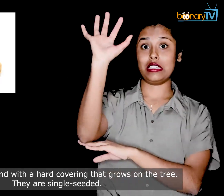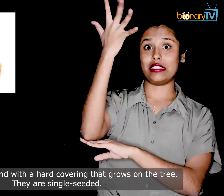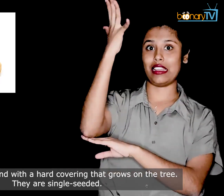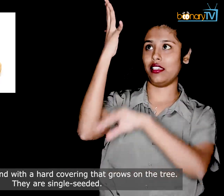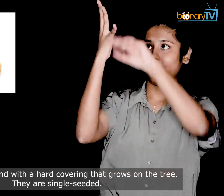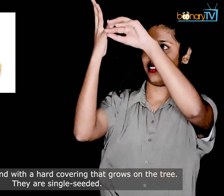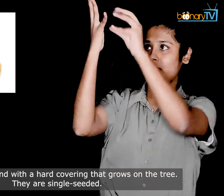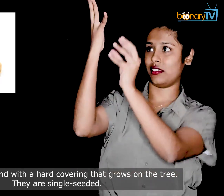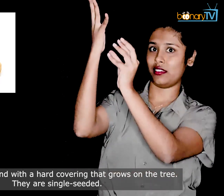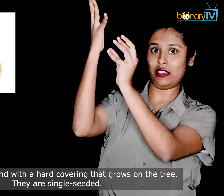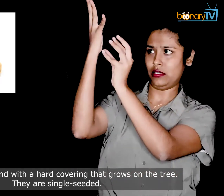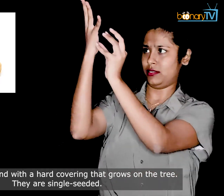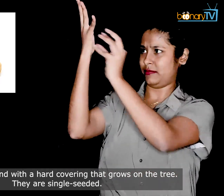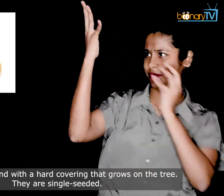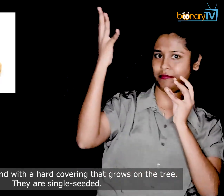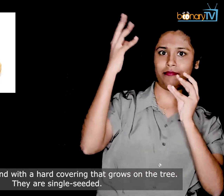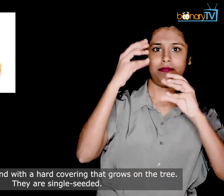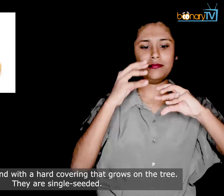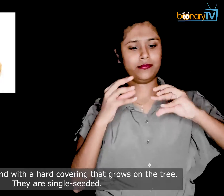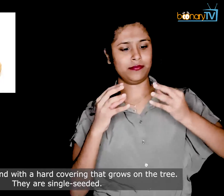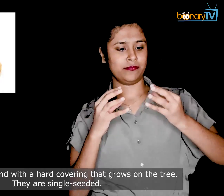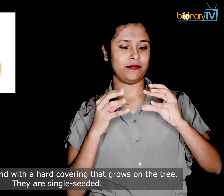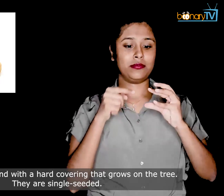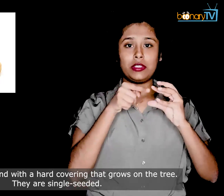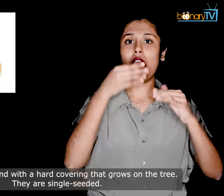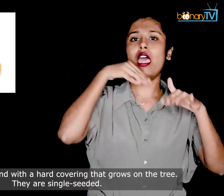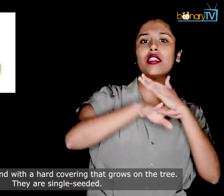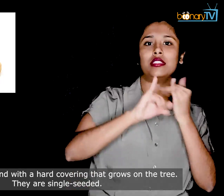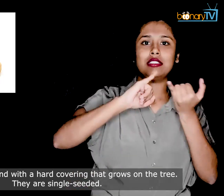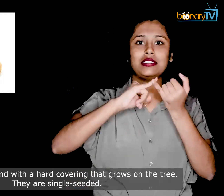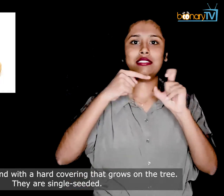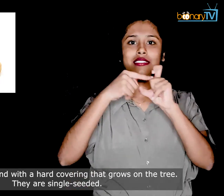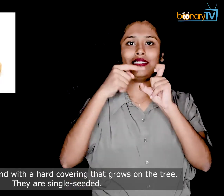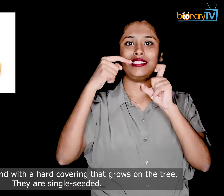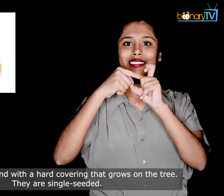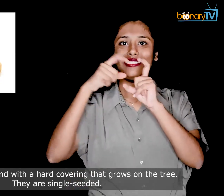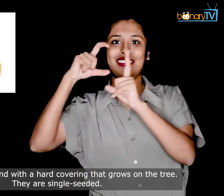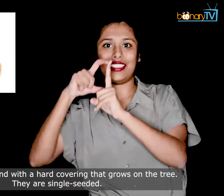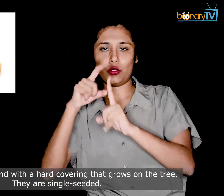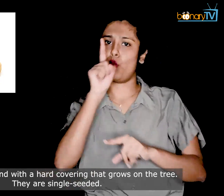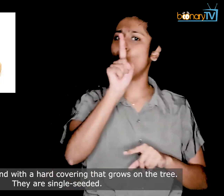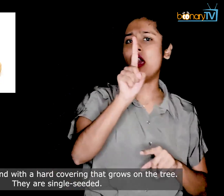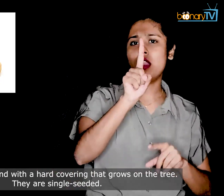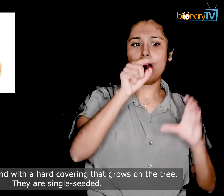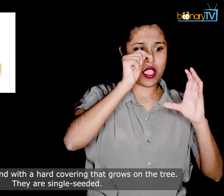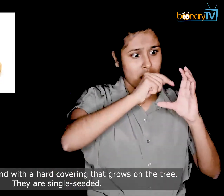grows on the tree they are single seeded